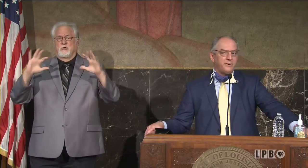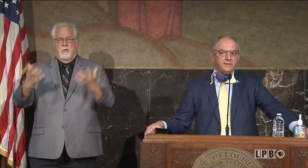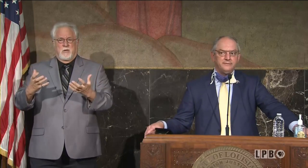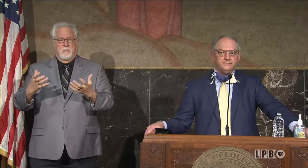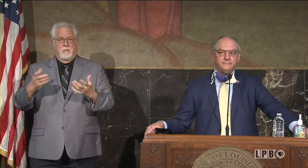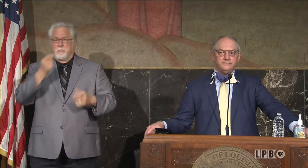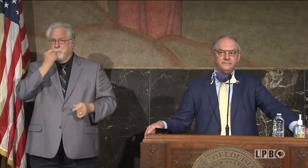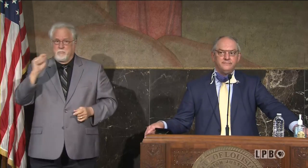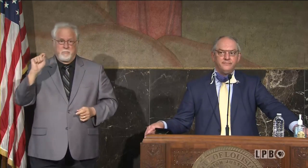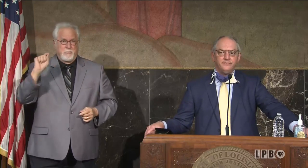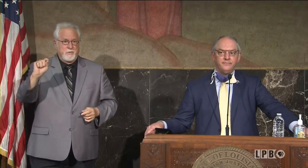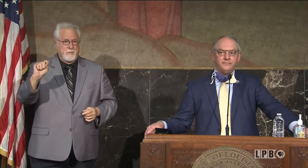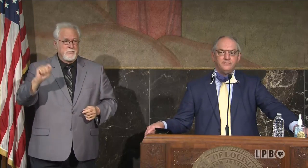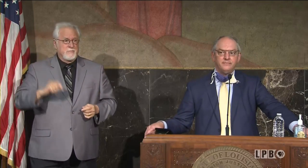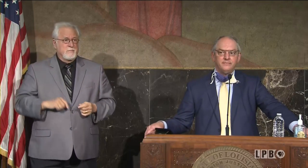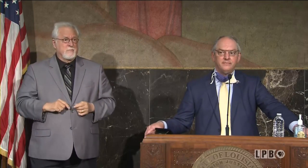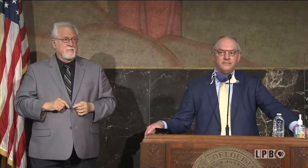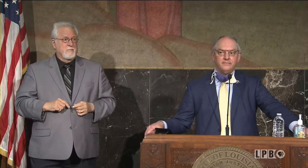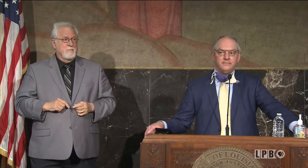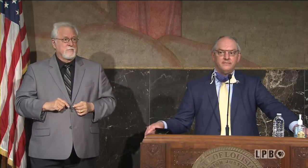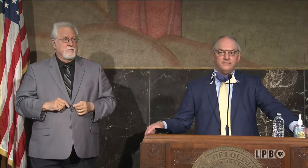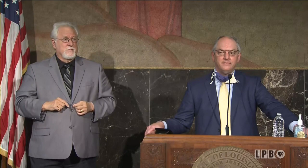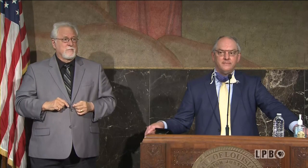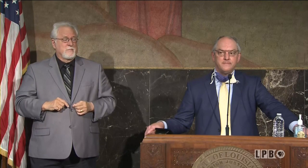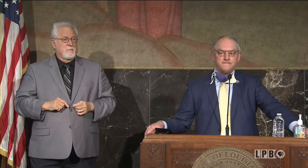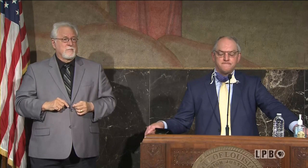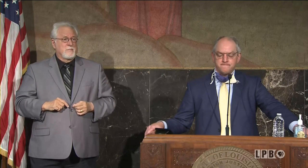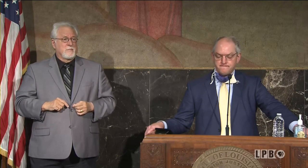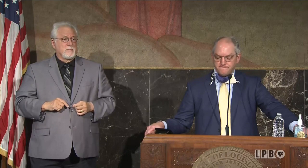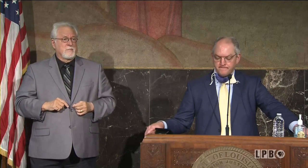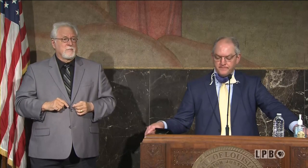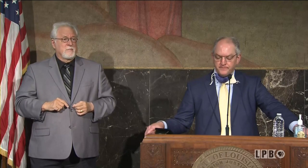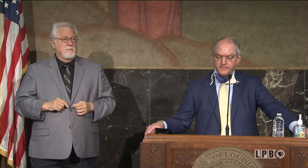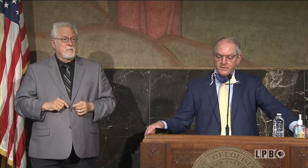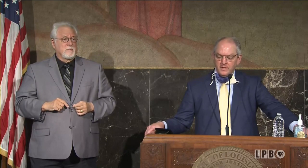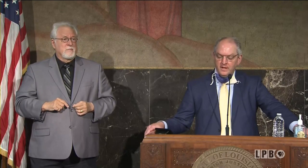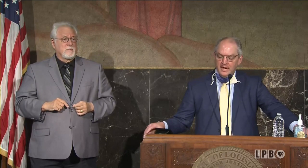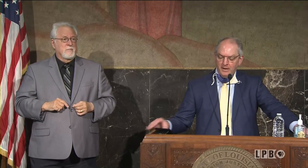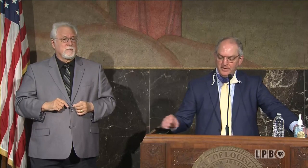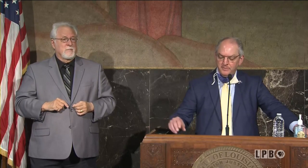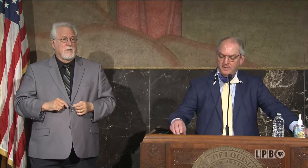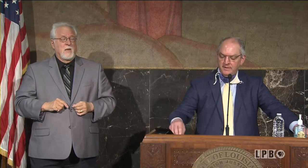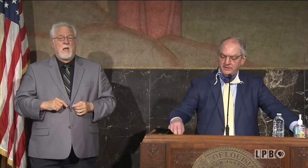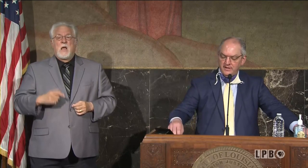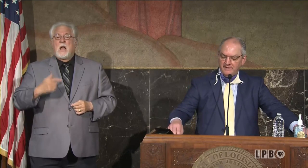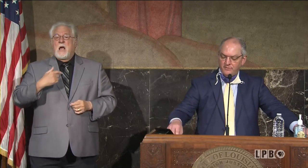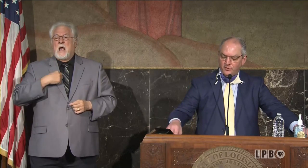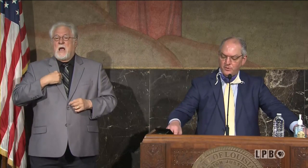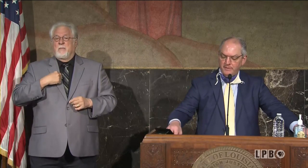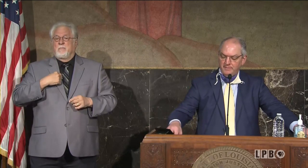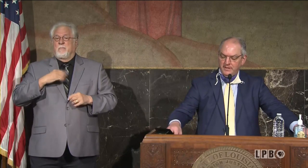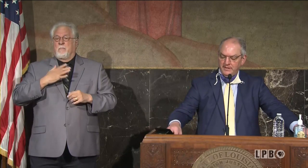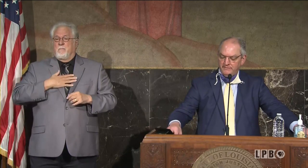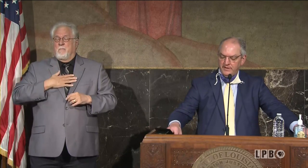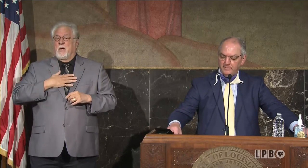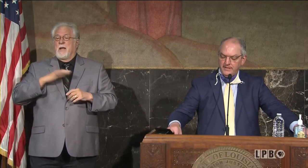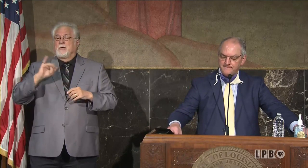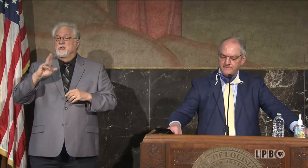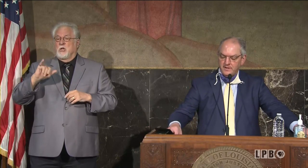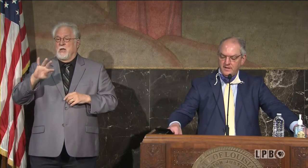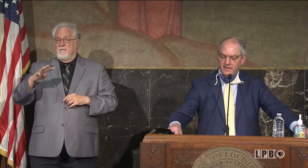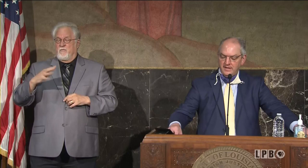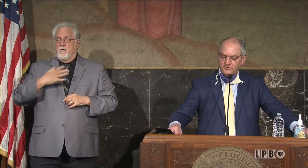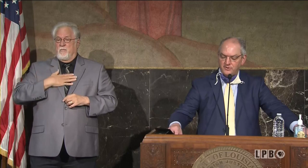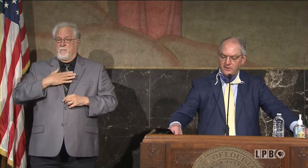Period. I'll be spending my July 4th with my immediate